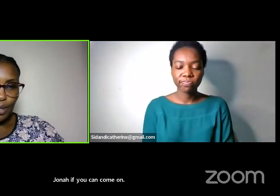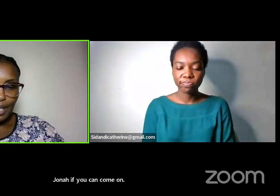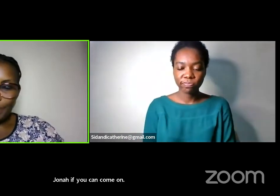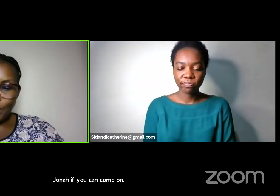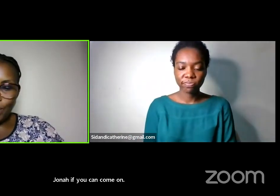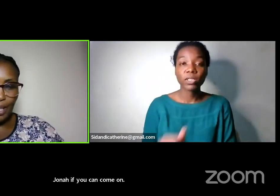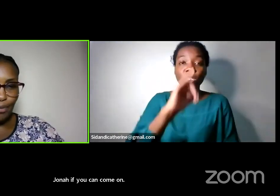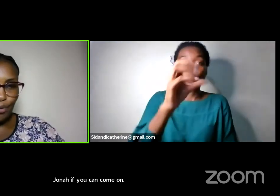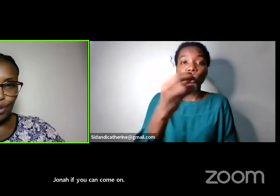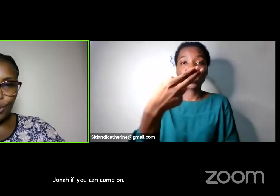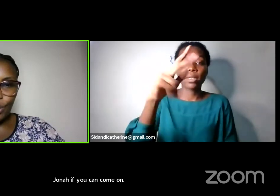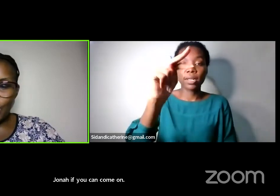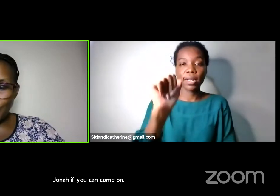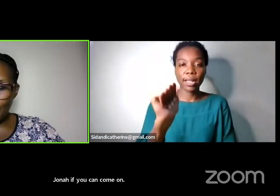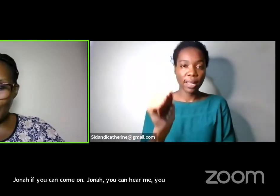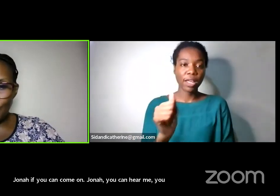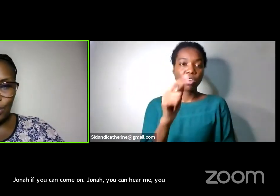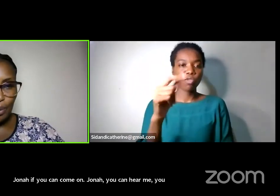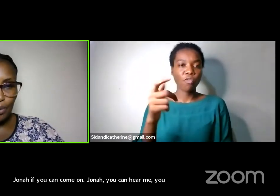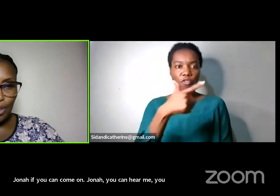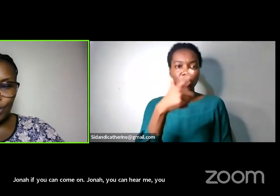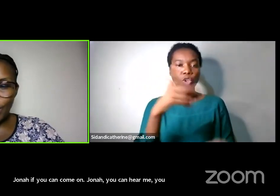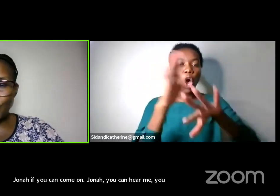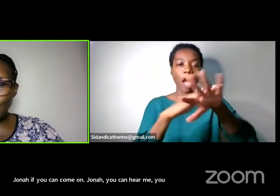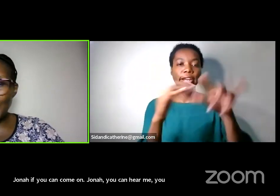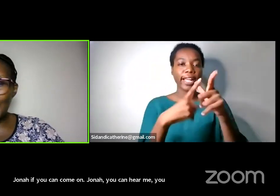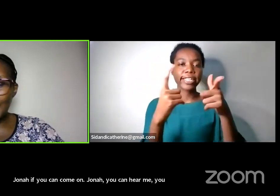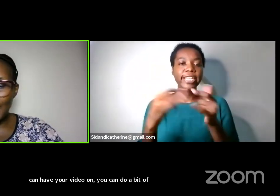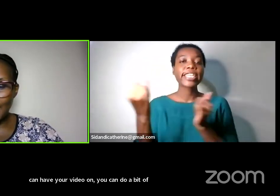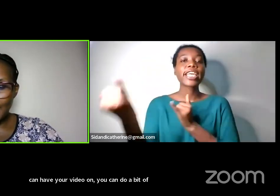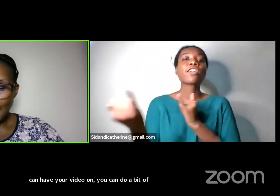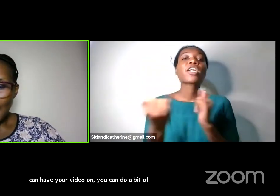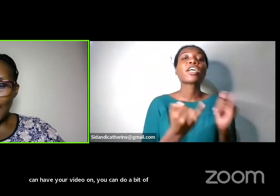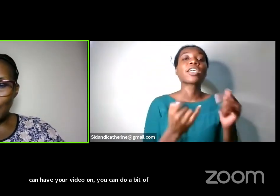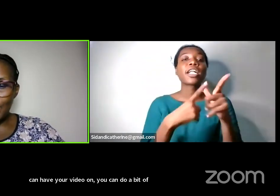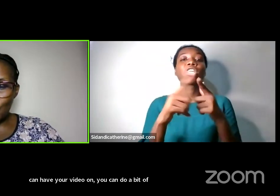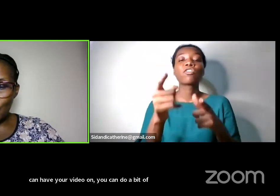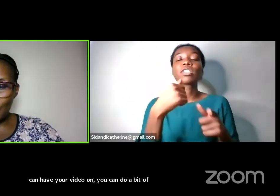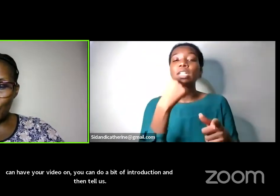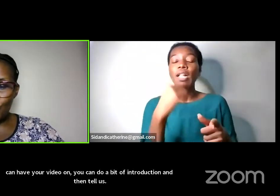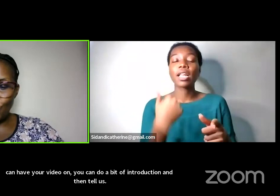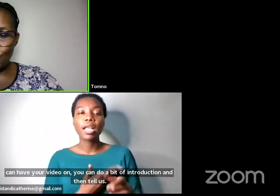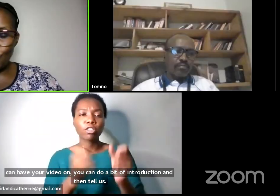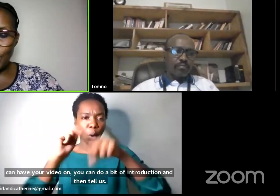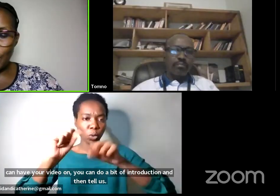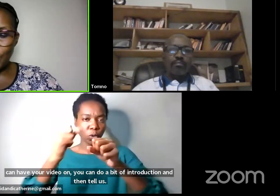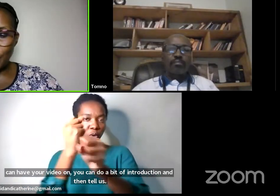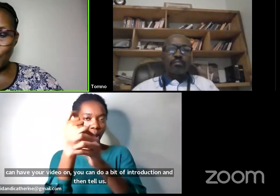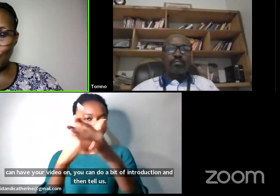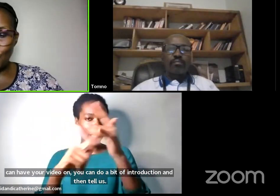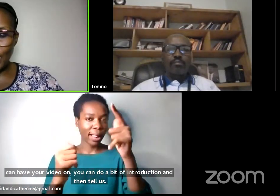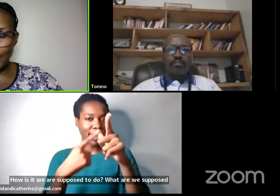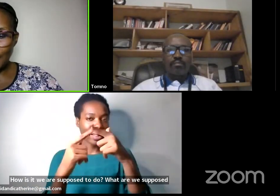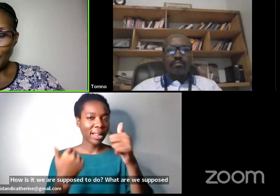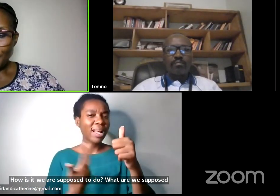Jonah, if you can hear me, you can have your video on. You can do a bit of introduction and then tell us, how is it we are supposed to what are we